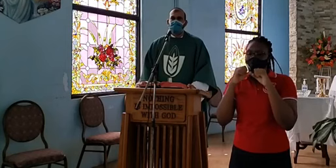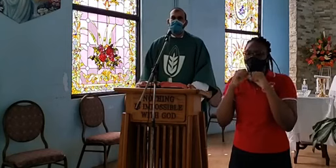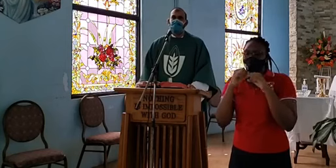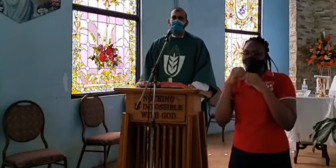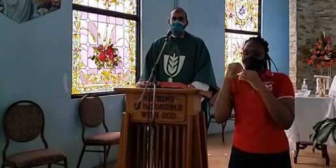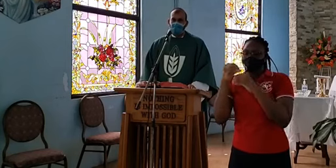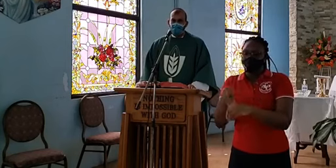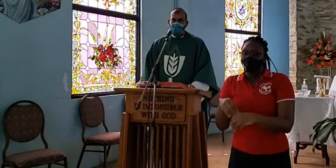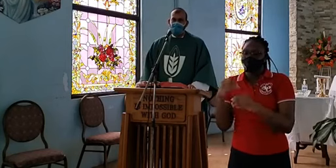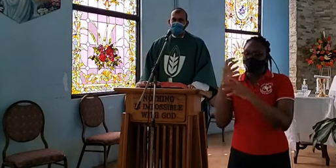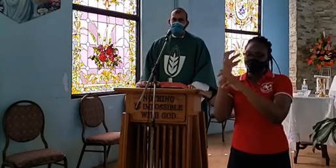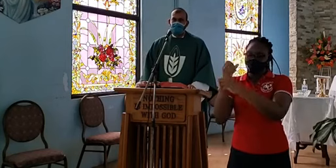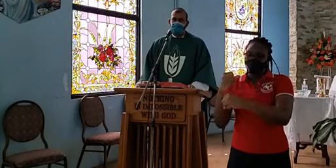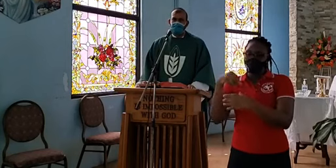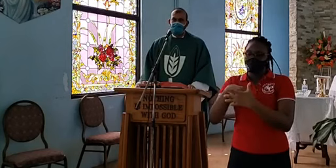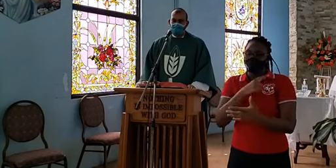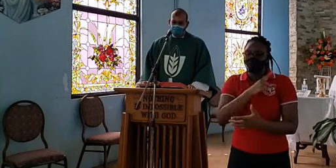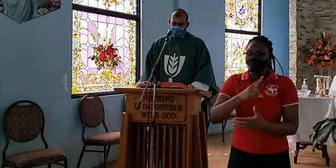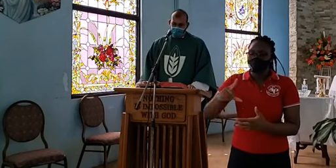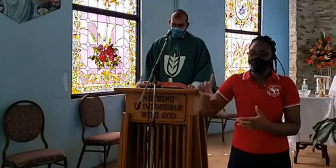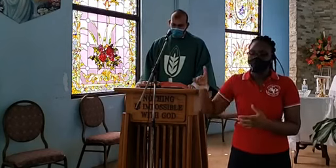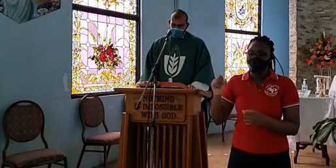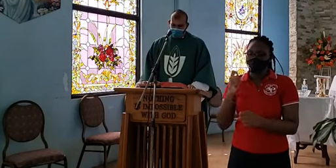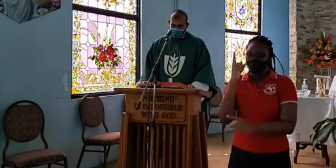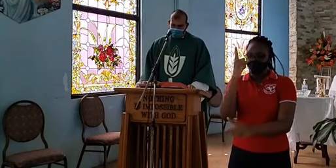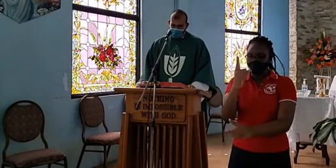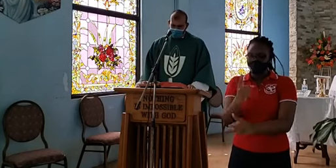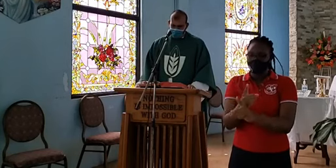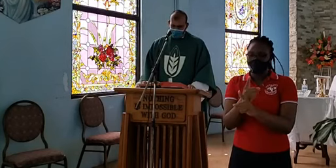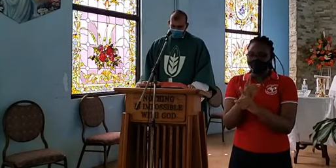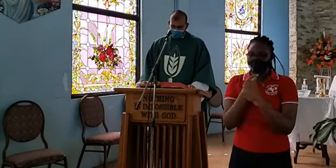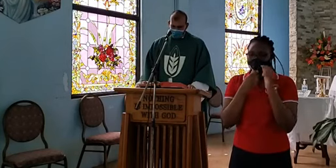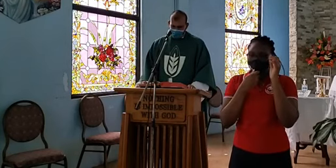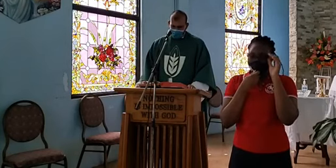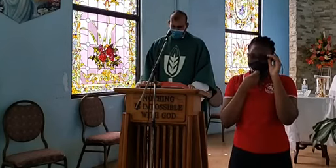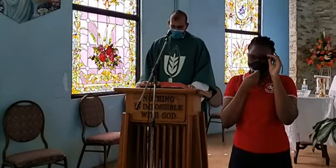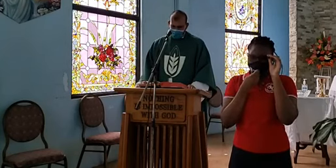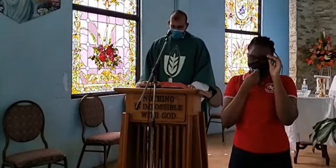trust in the Lord. Amen.